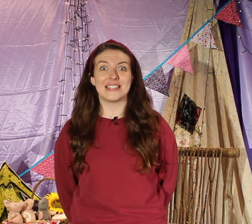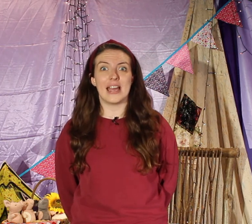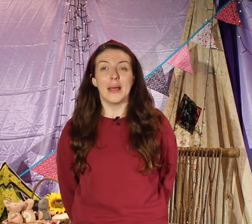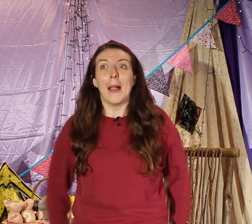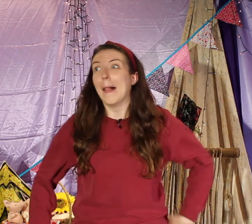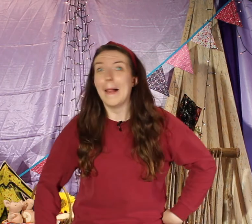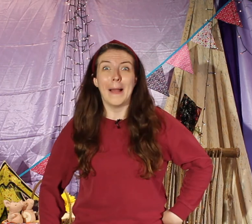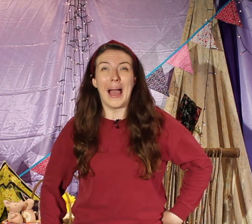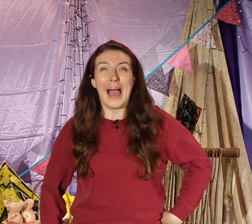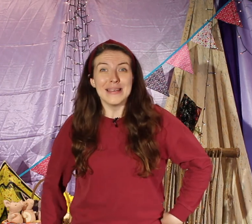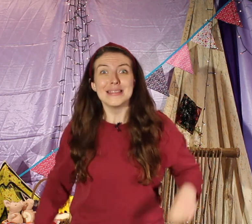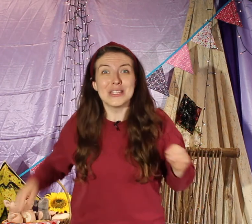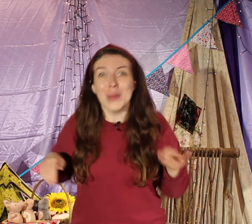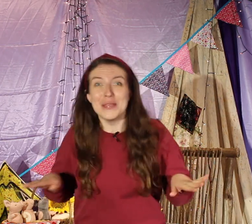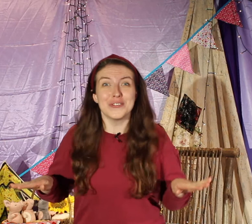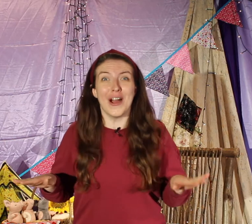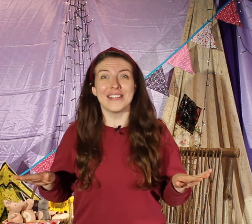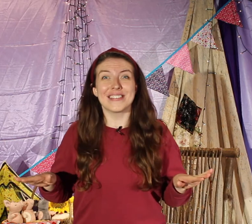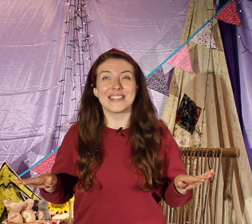said, swimming trunks.